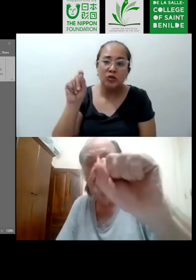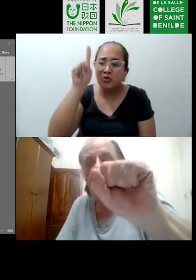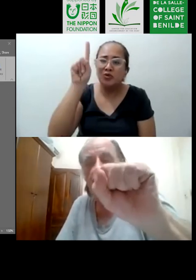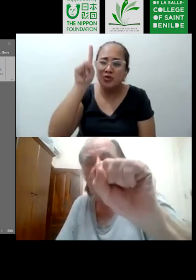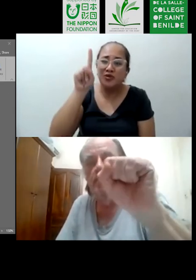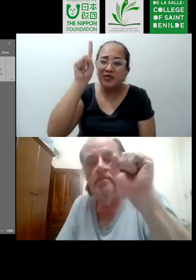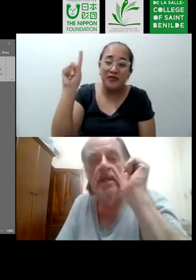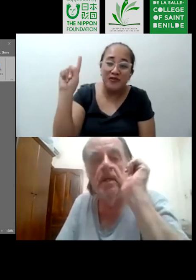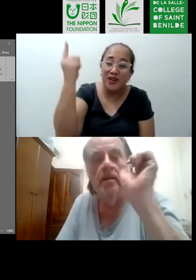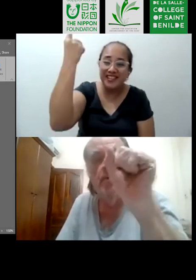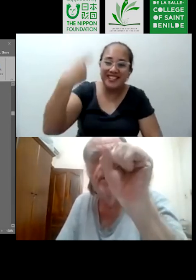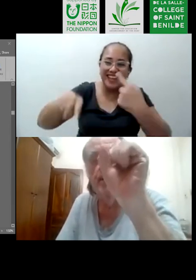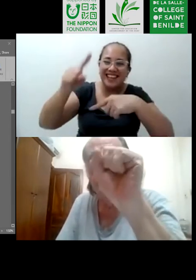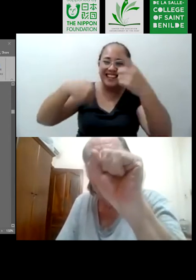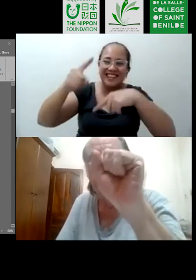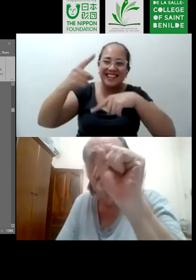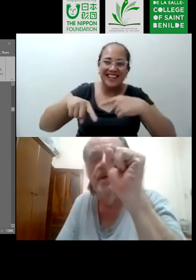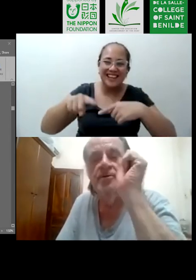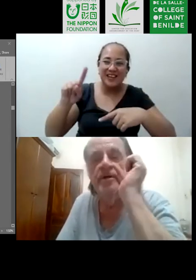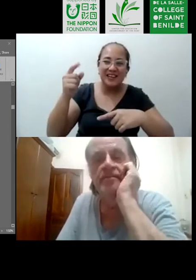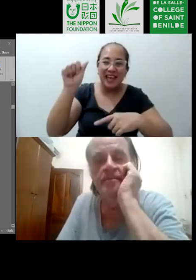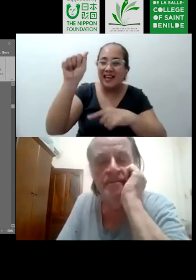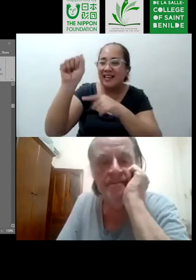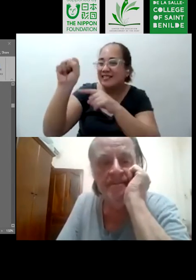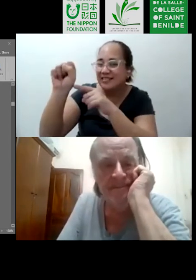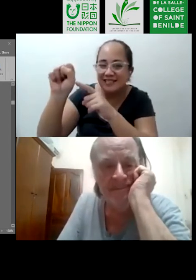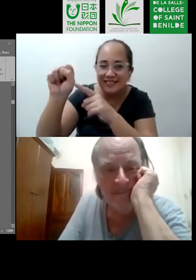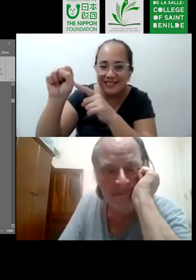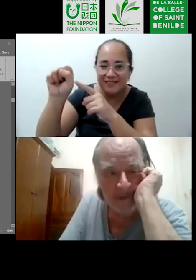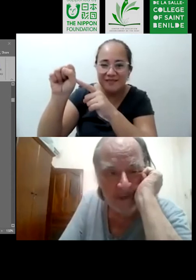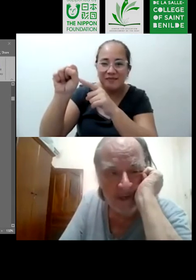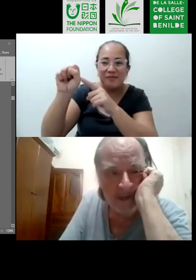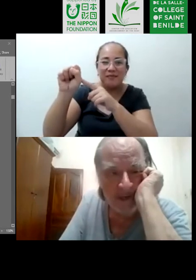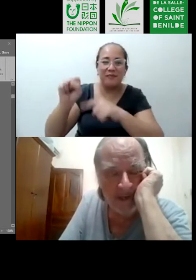Red. With the, no, That's with the S hand shape.